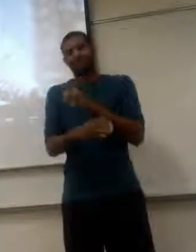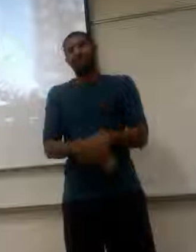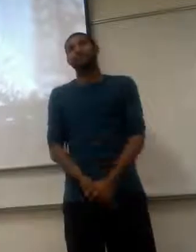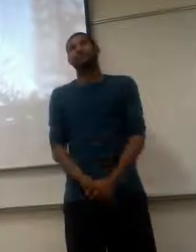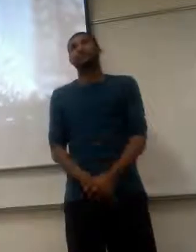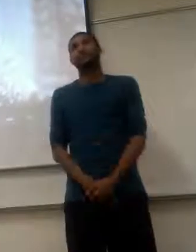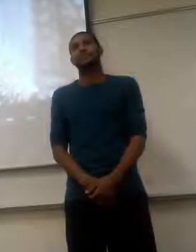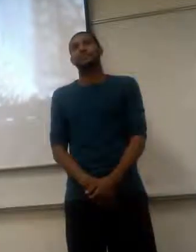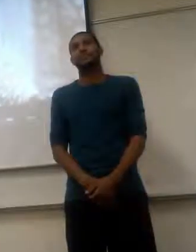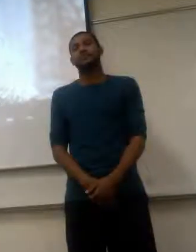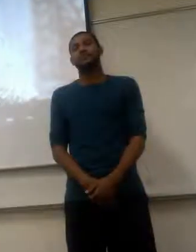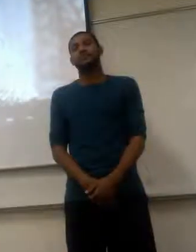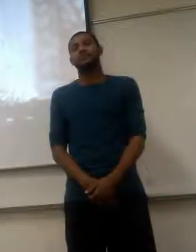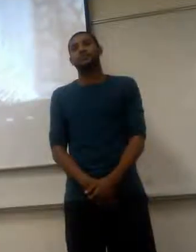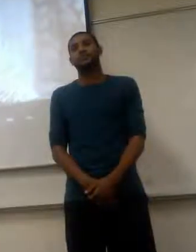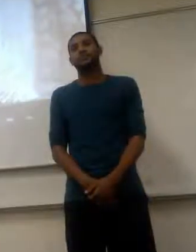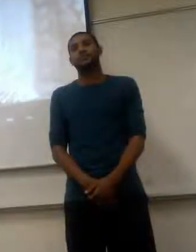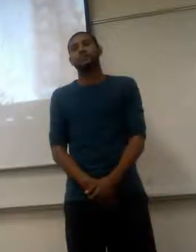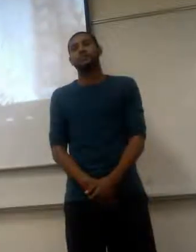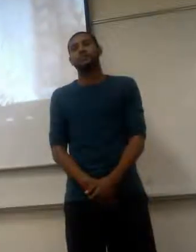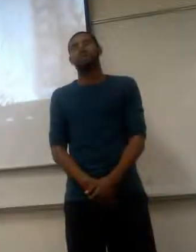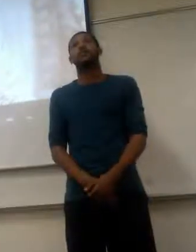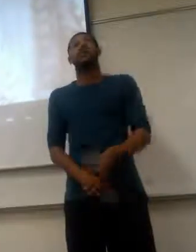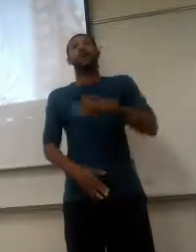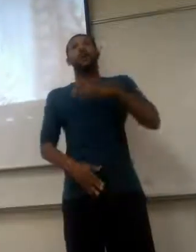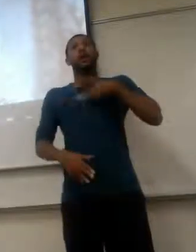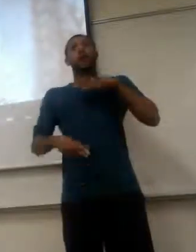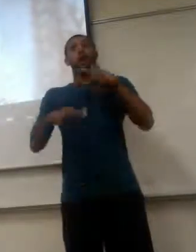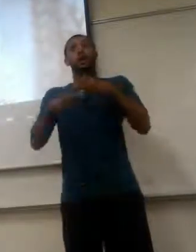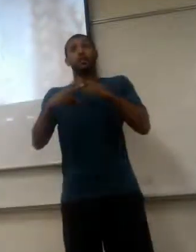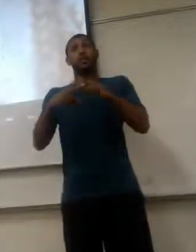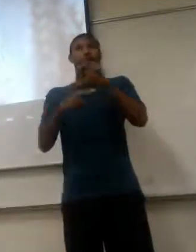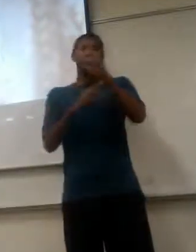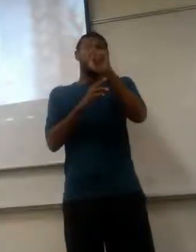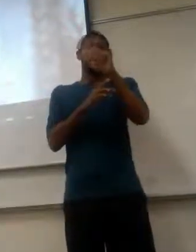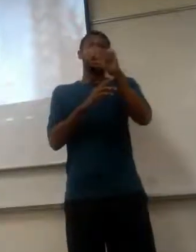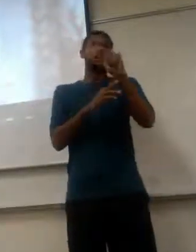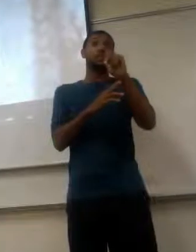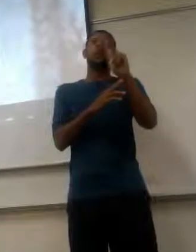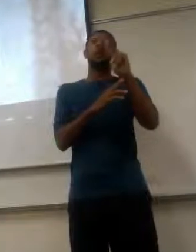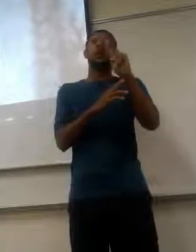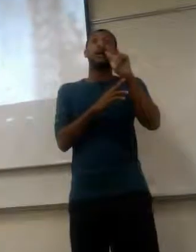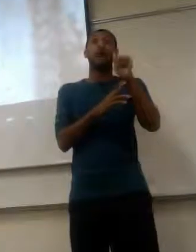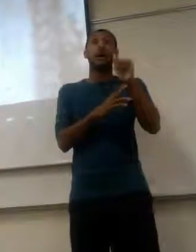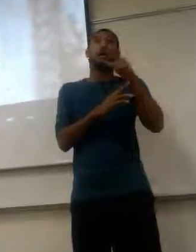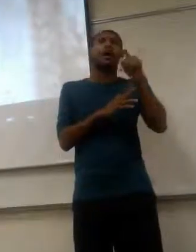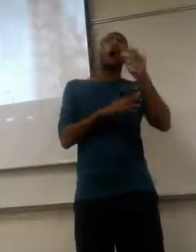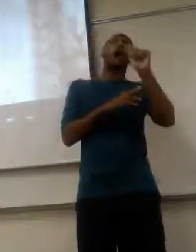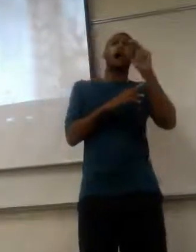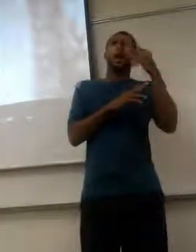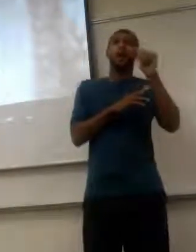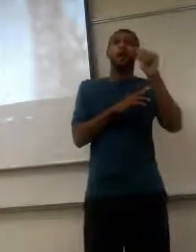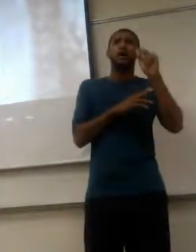Lilo Washday. My name is Tatanka Ayotanka, the man you call